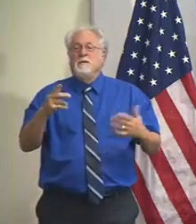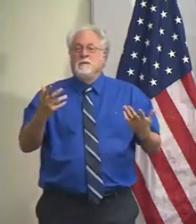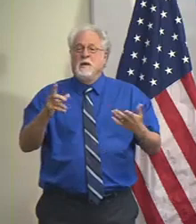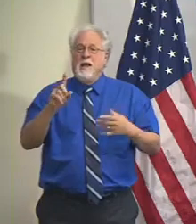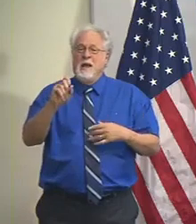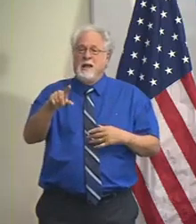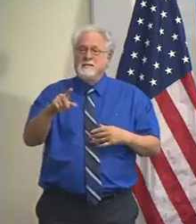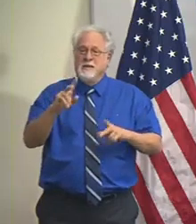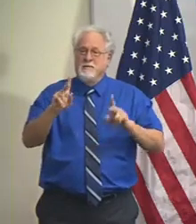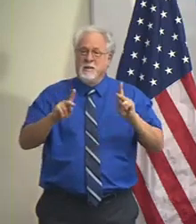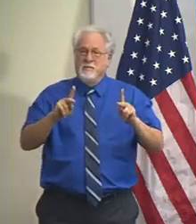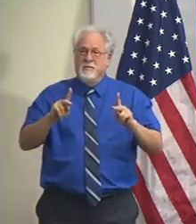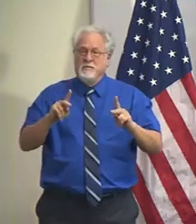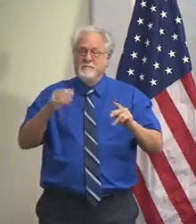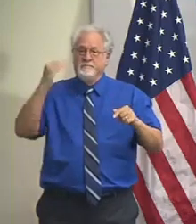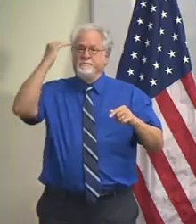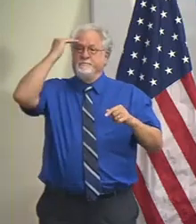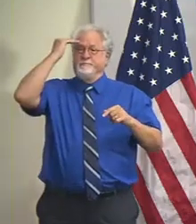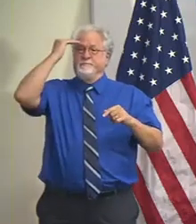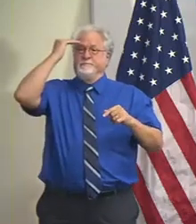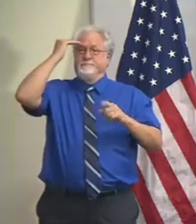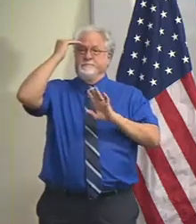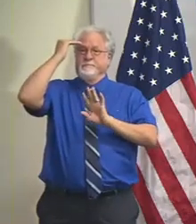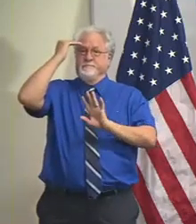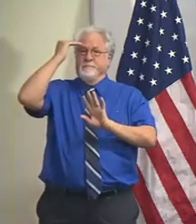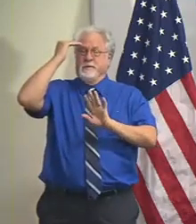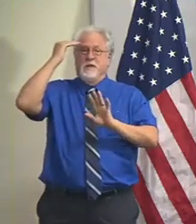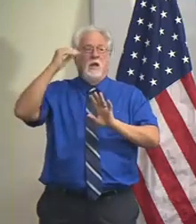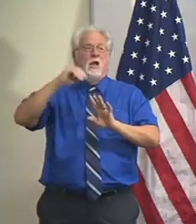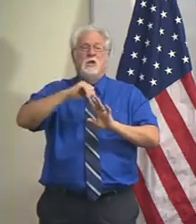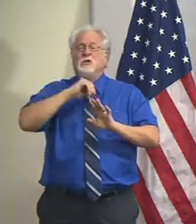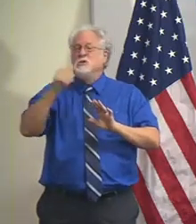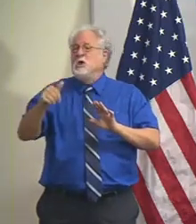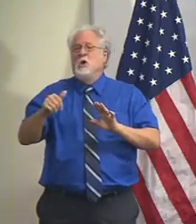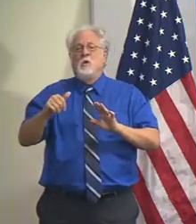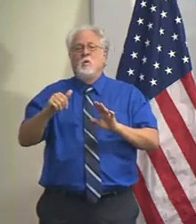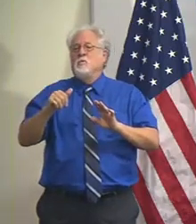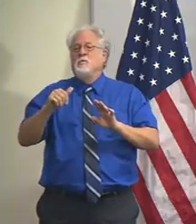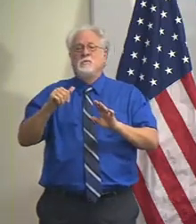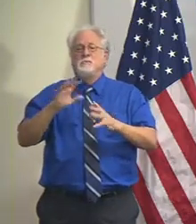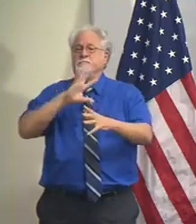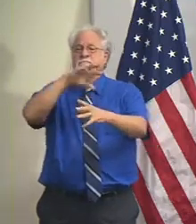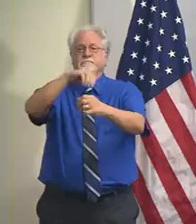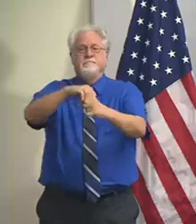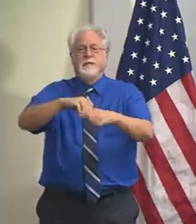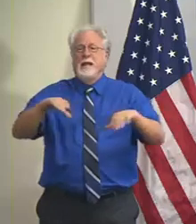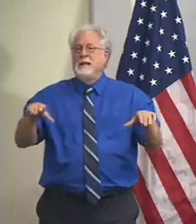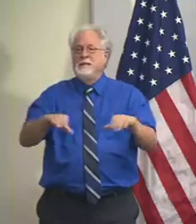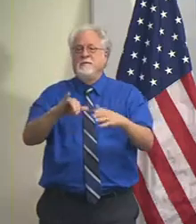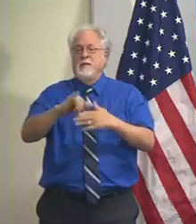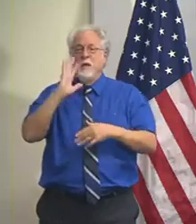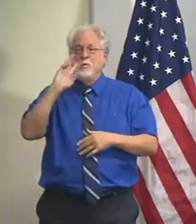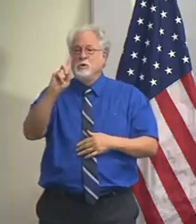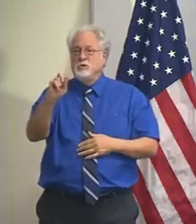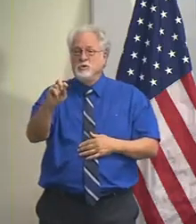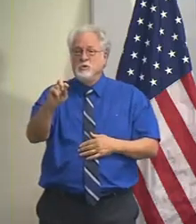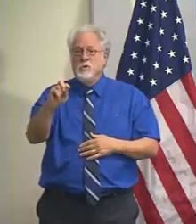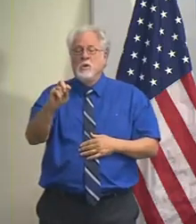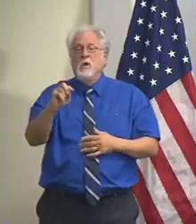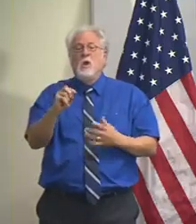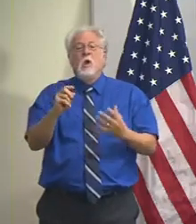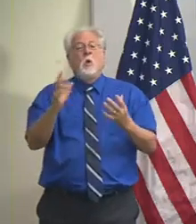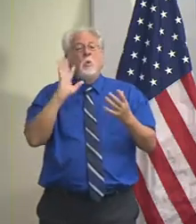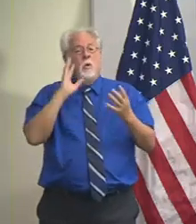asking individuals to be cognizant of that. Don't engage in activities that will do this, and then we're going to be much